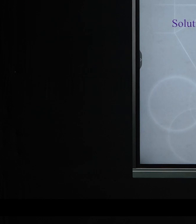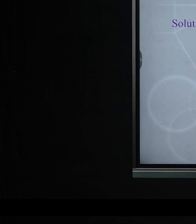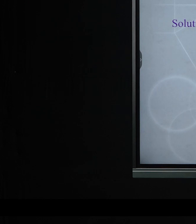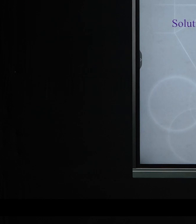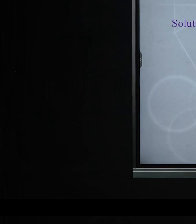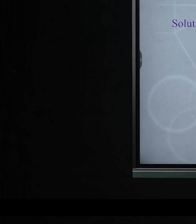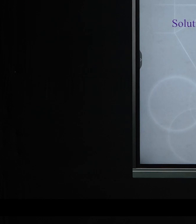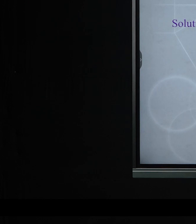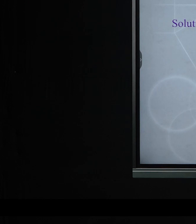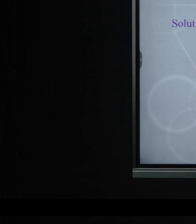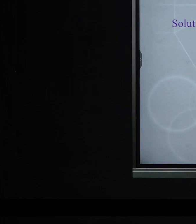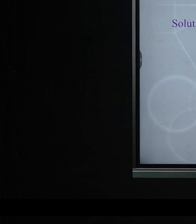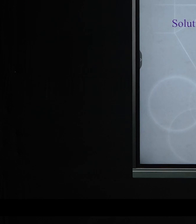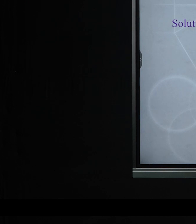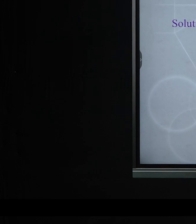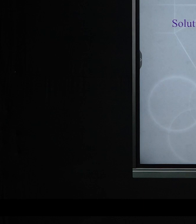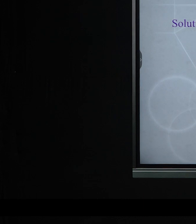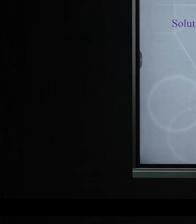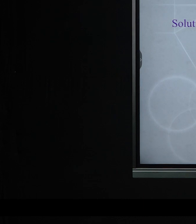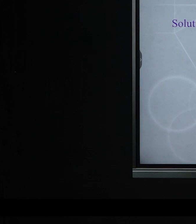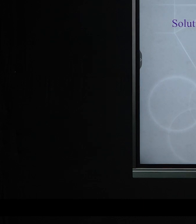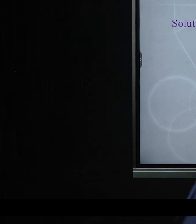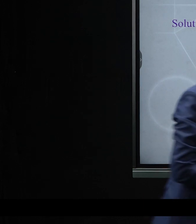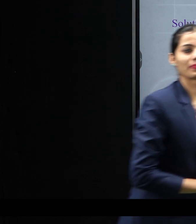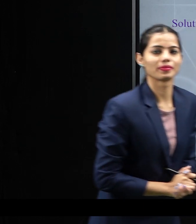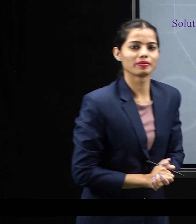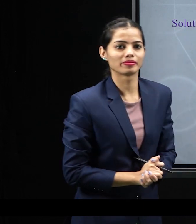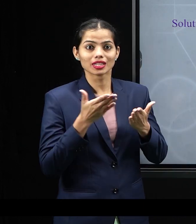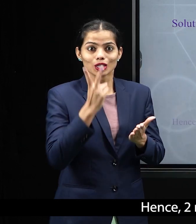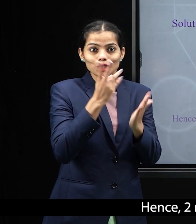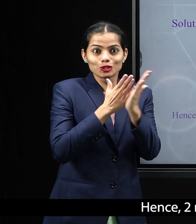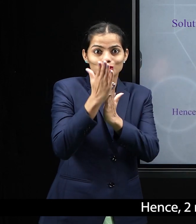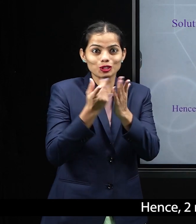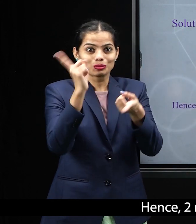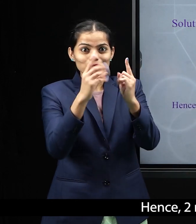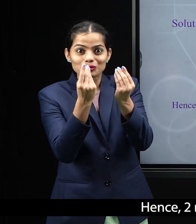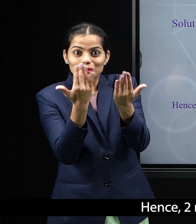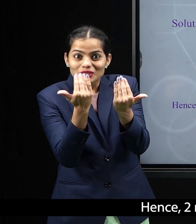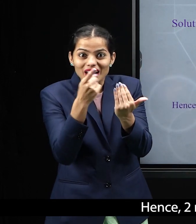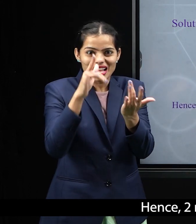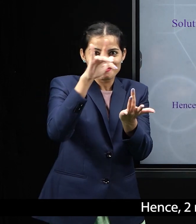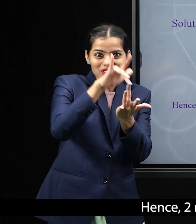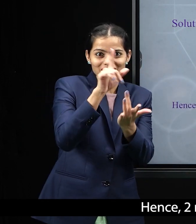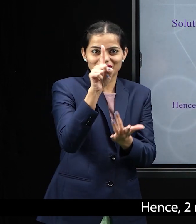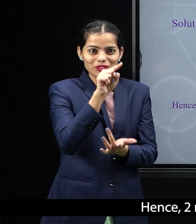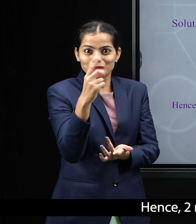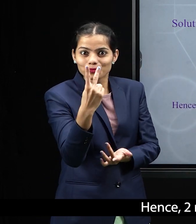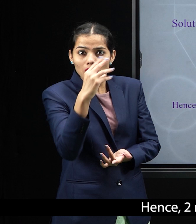Hence, Two rational numbers between 1 by